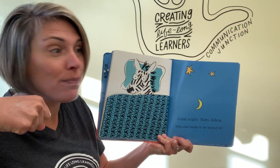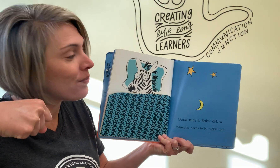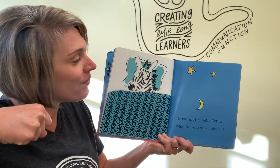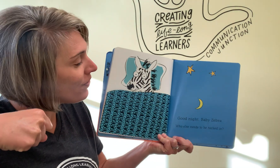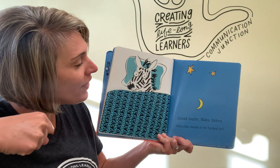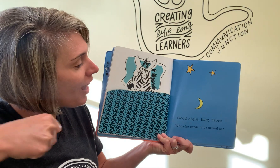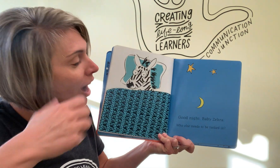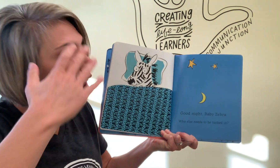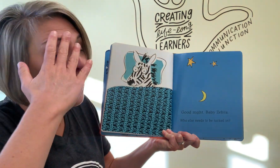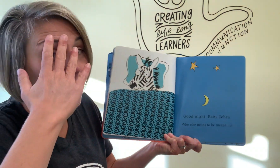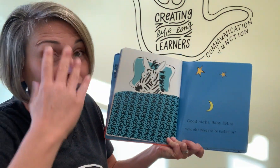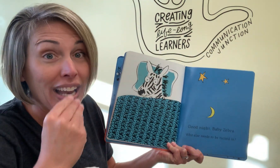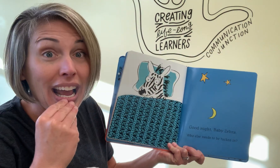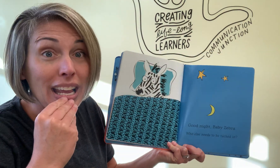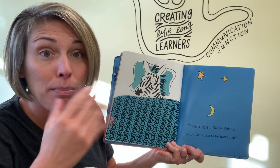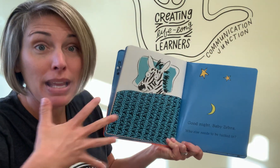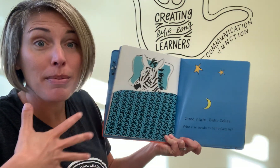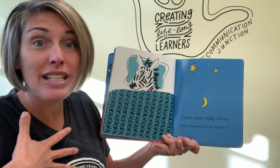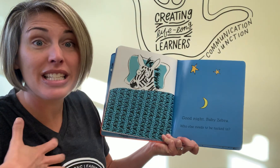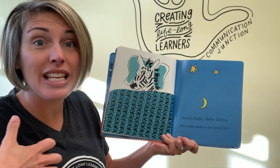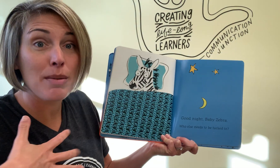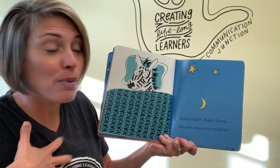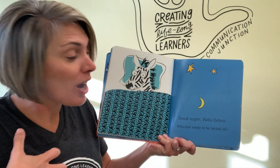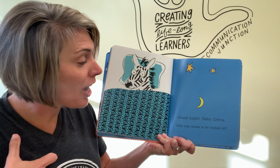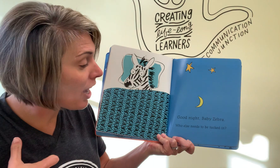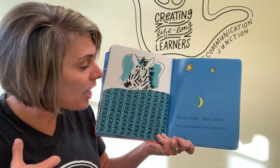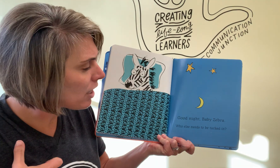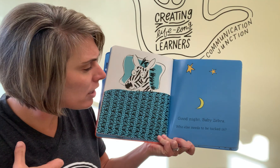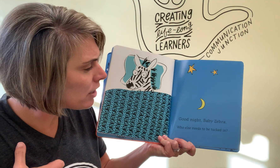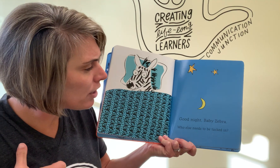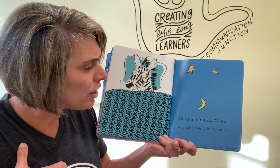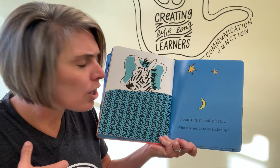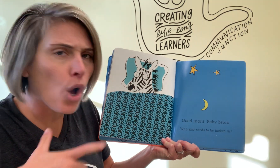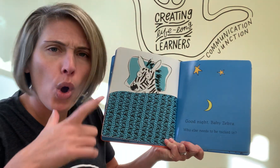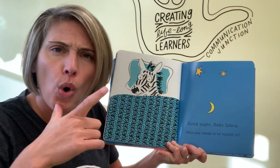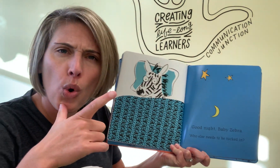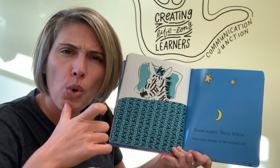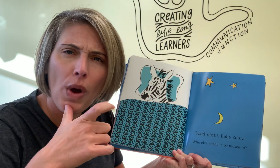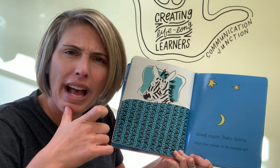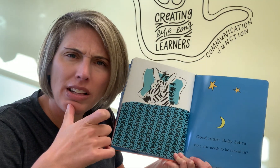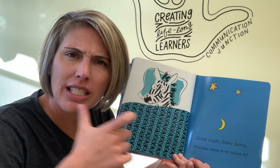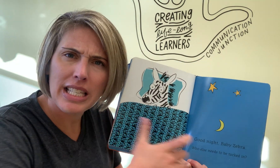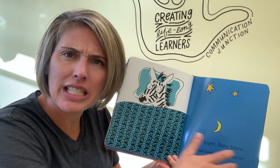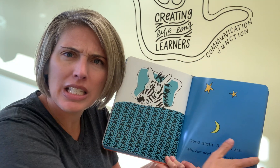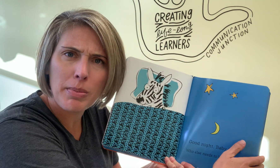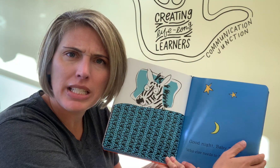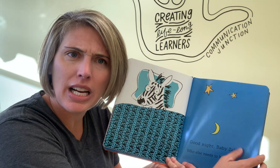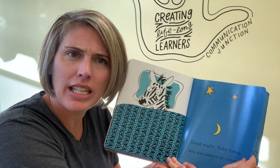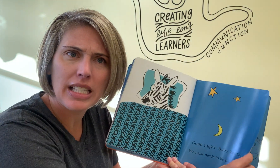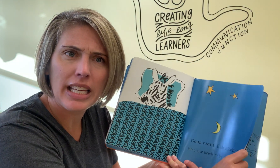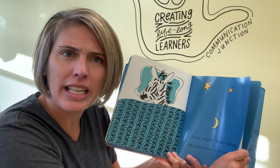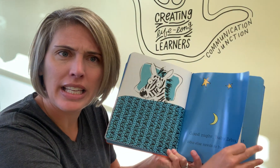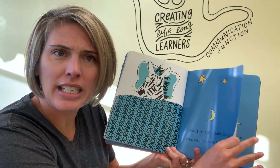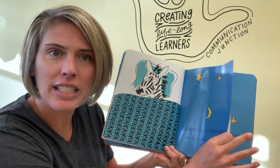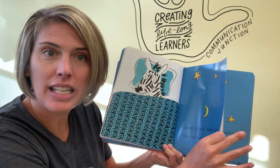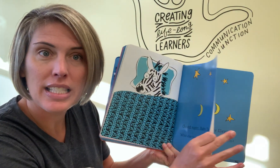Whoop. Good night, baby zebra. Who else needs to be tucked in? Let's